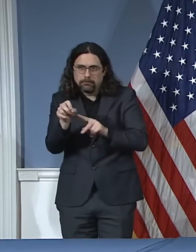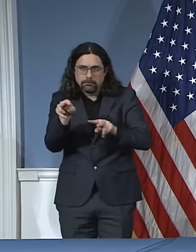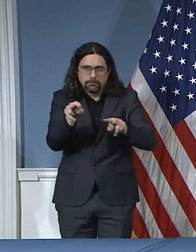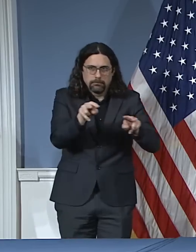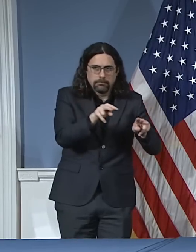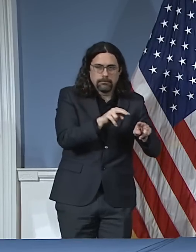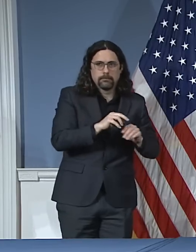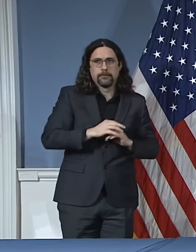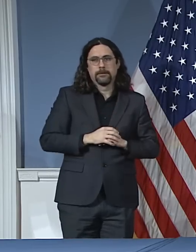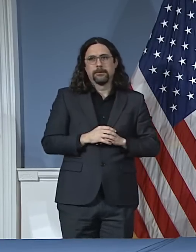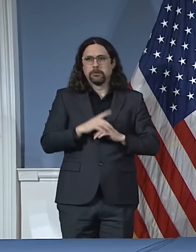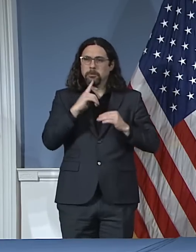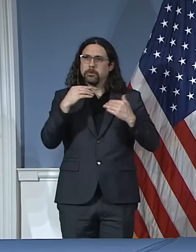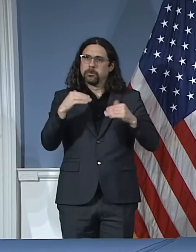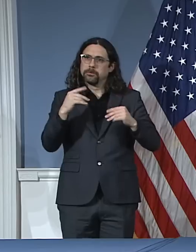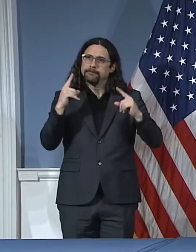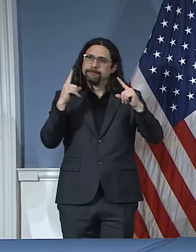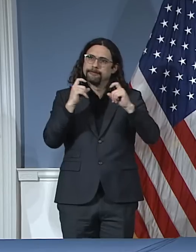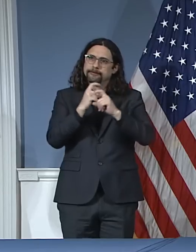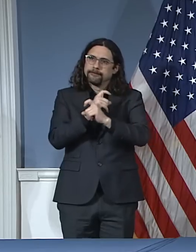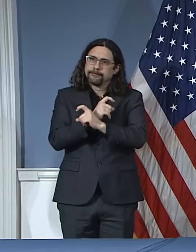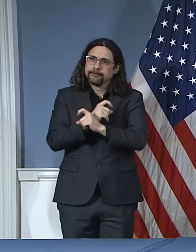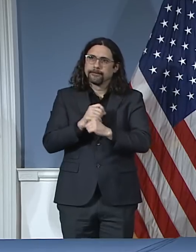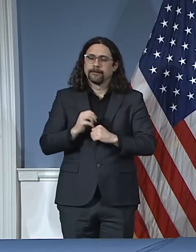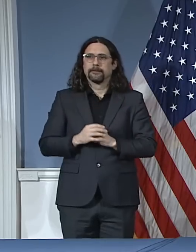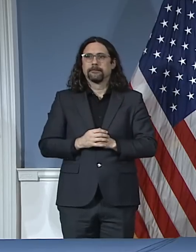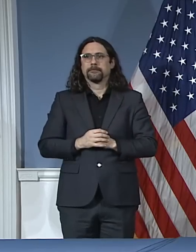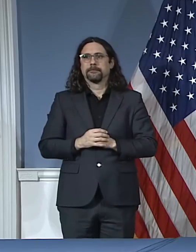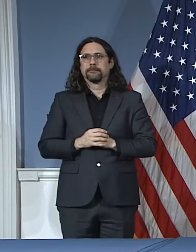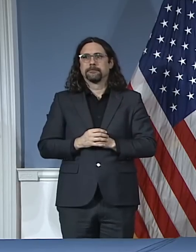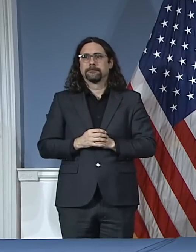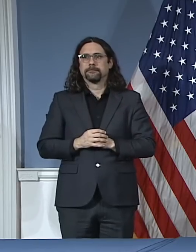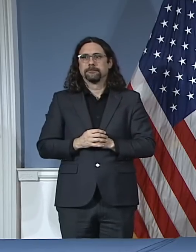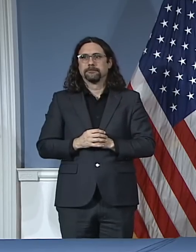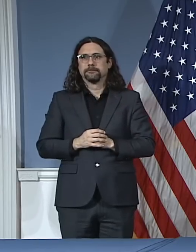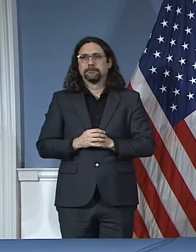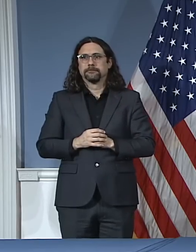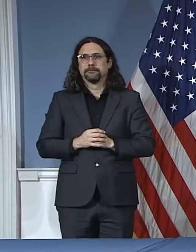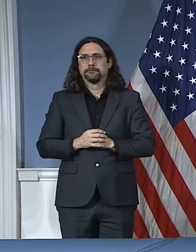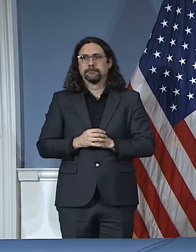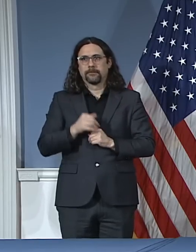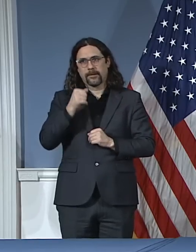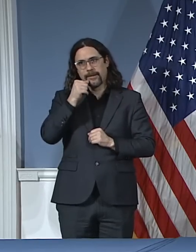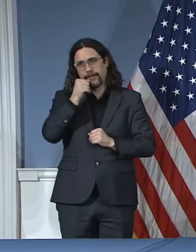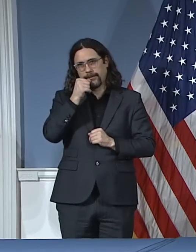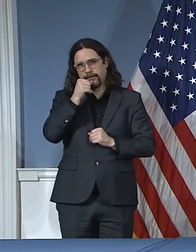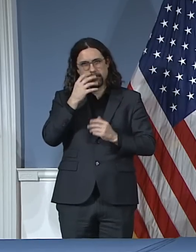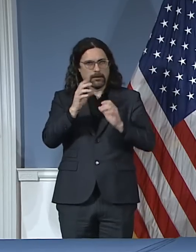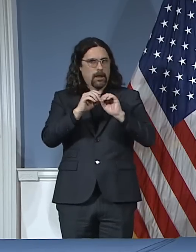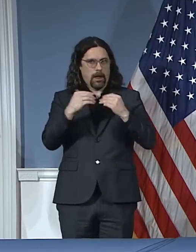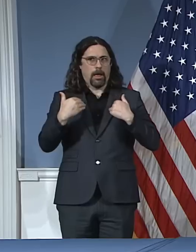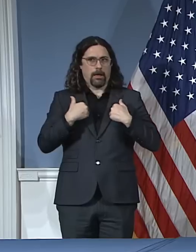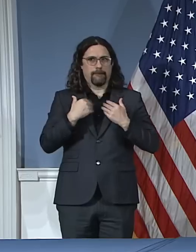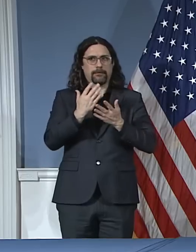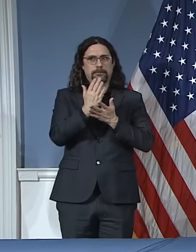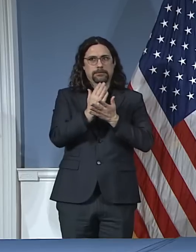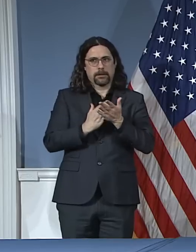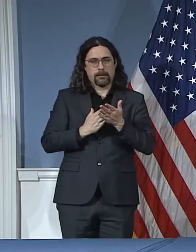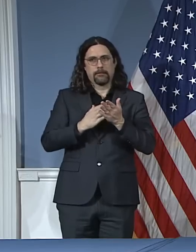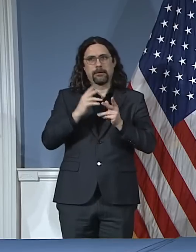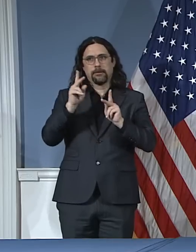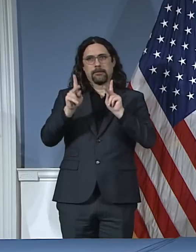obvious candidates for appropriate release. There are some other individuals with complex histories that raise other